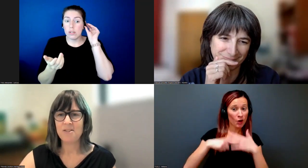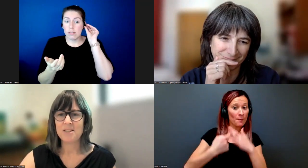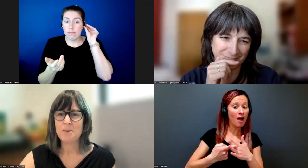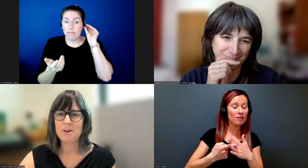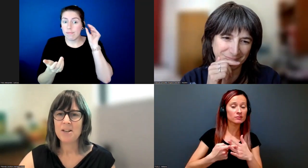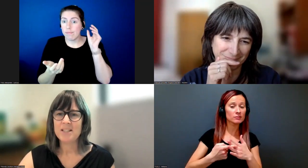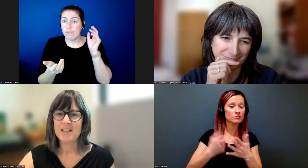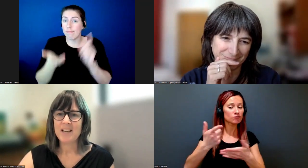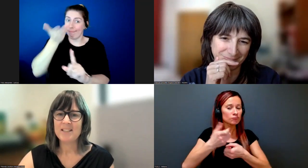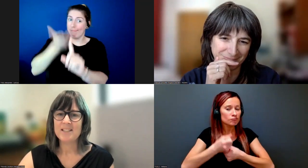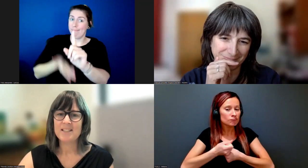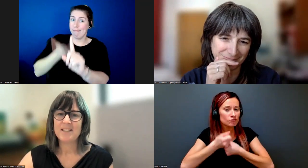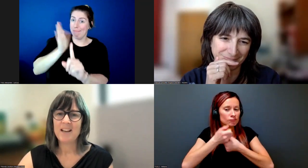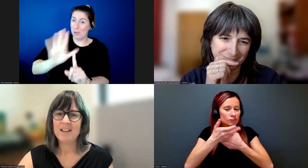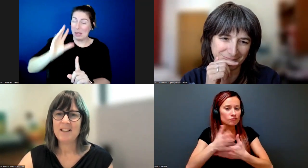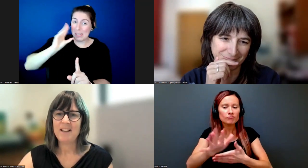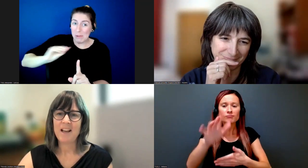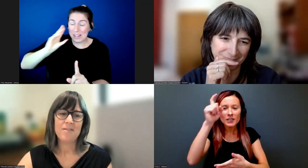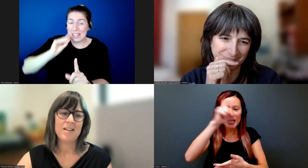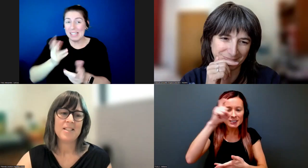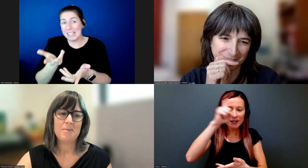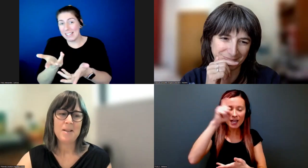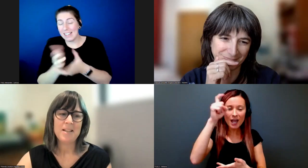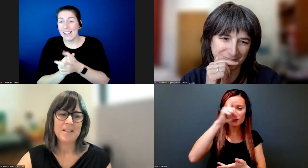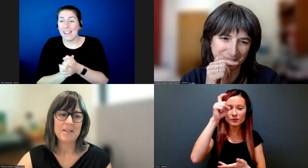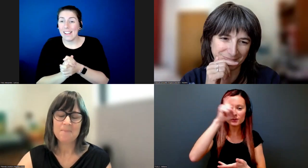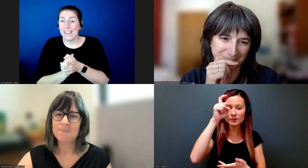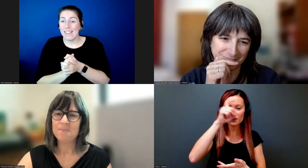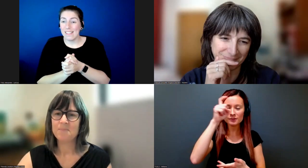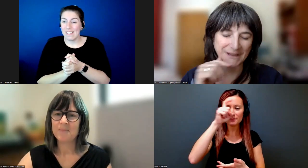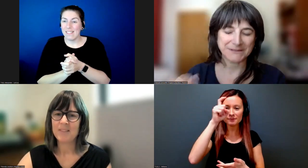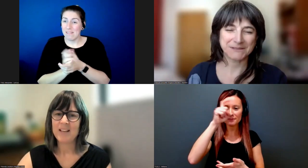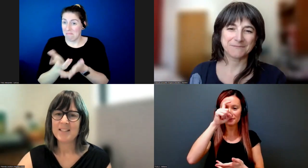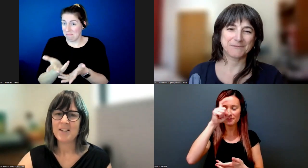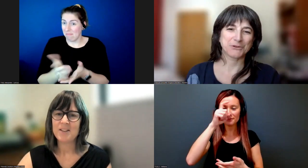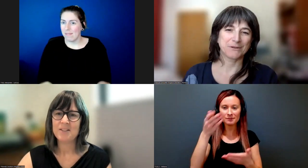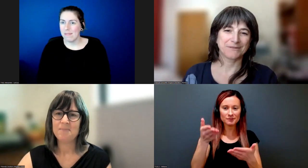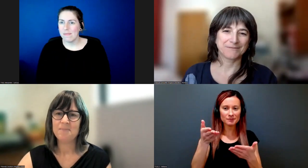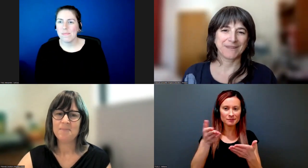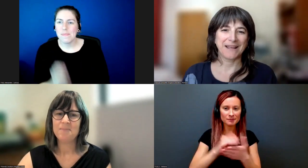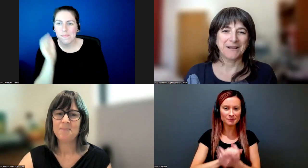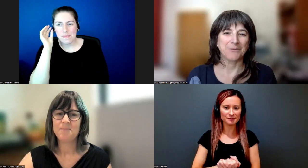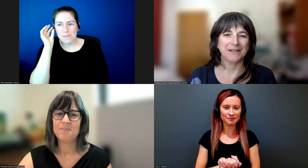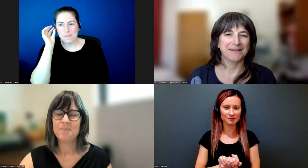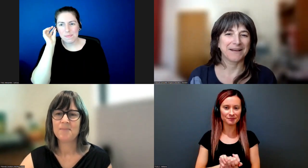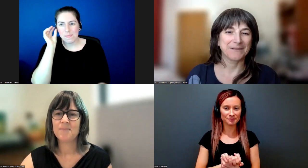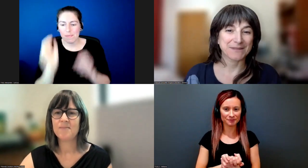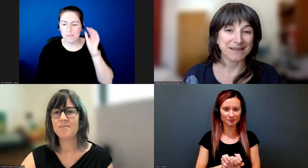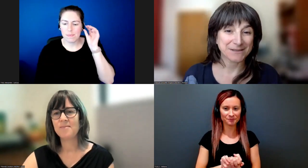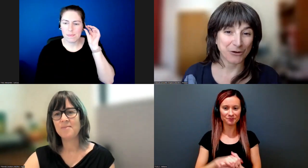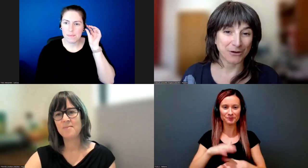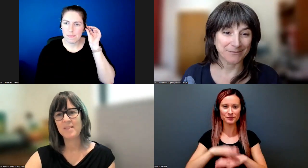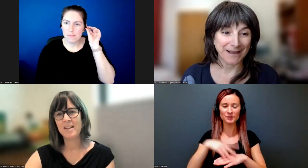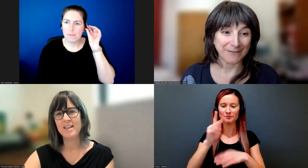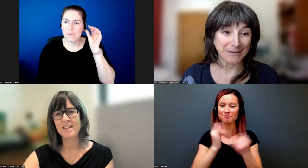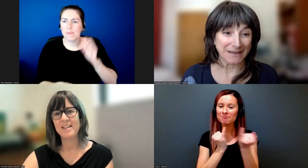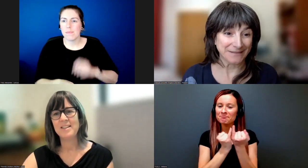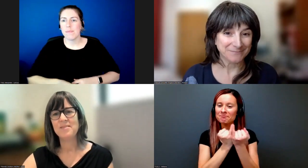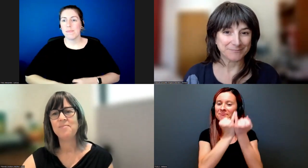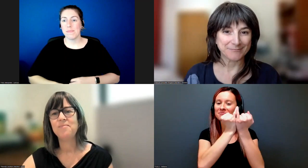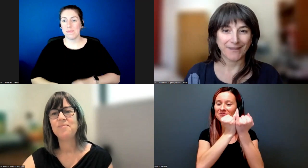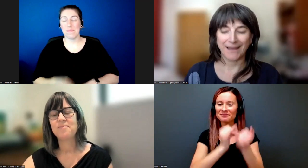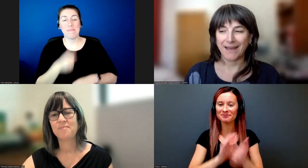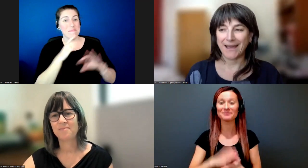your experience and the advocacy piece. Yes. Thanks, Anouk. Well, thanks for having